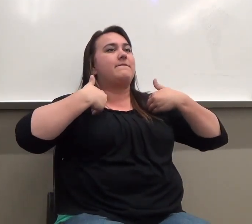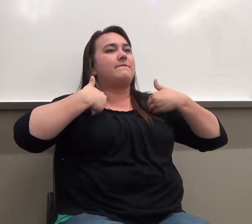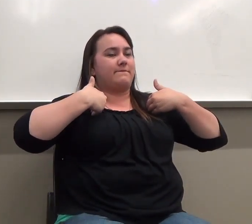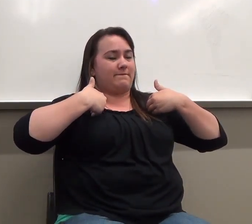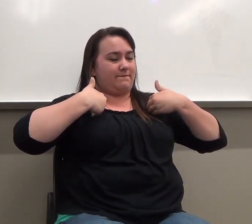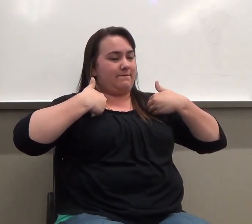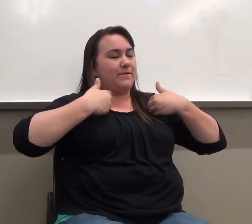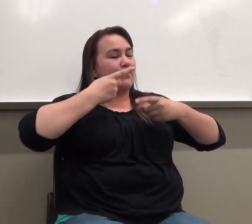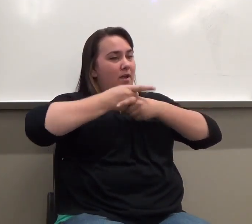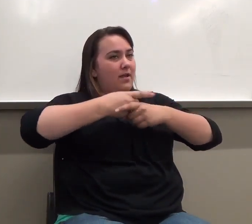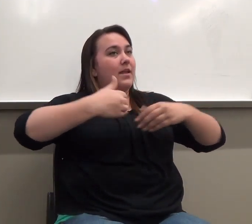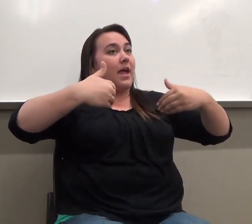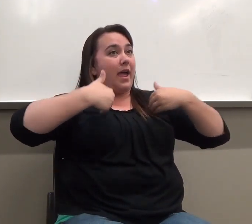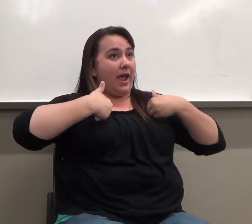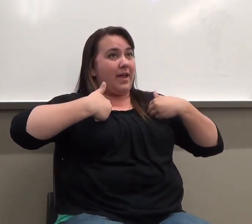Encouraged? Unit plan.